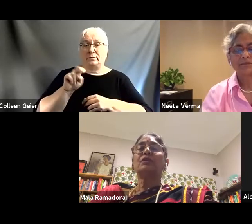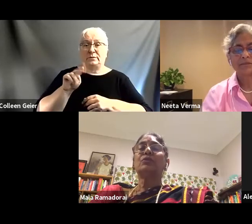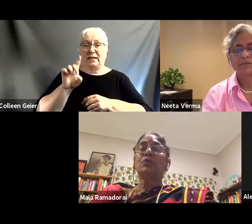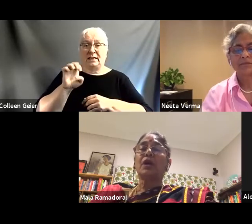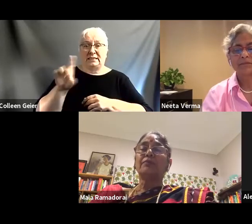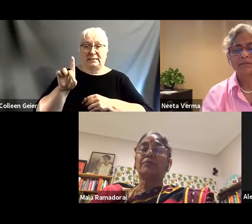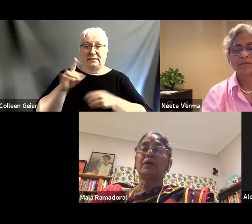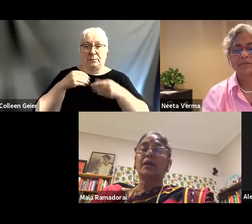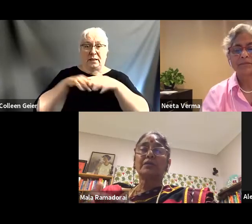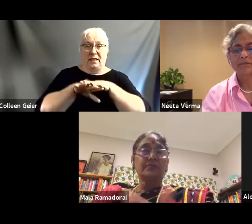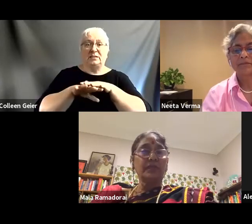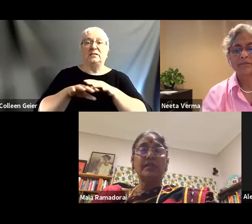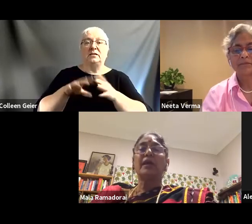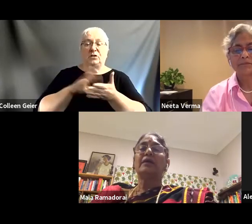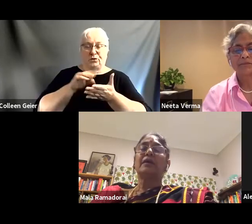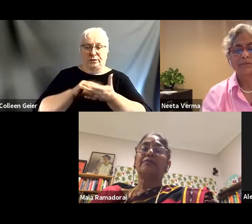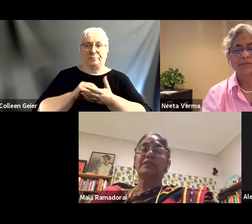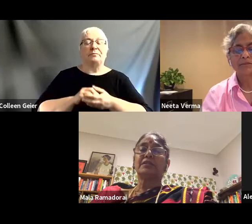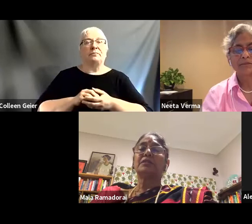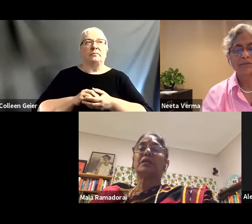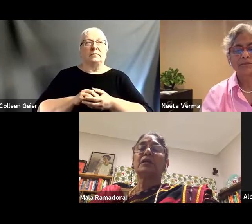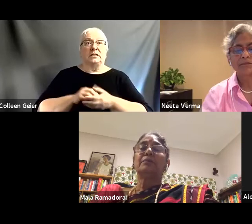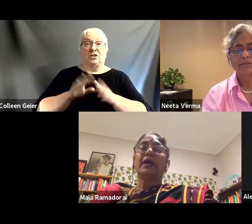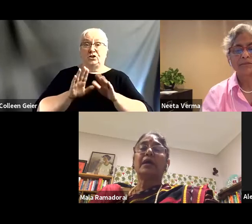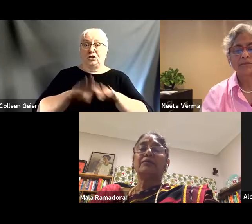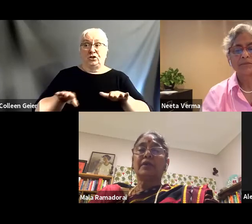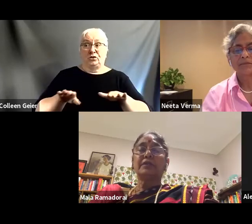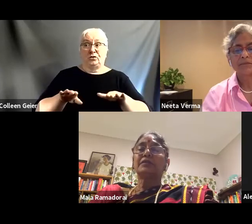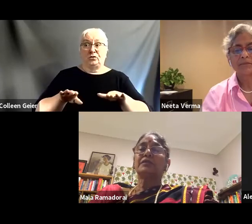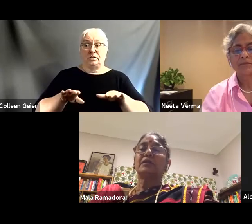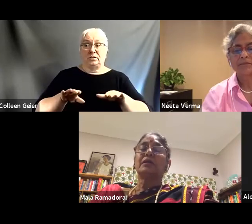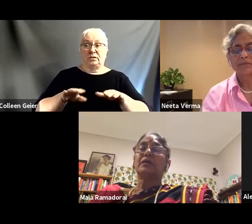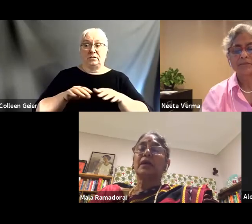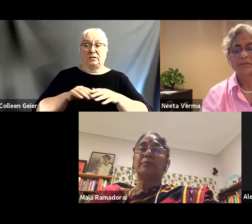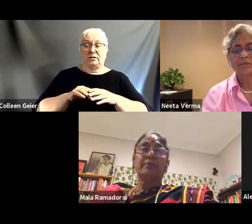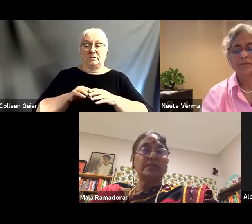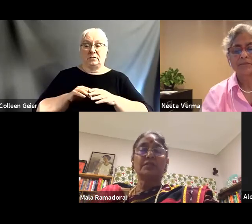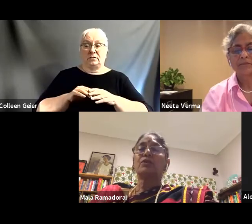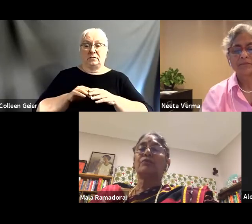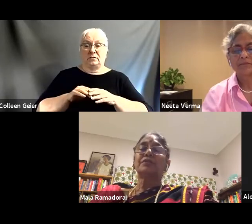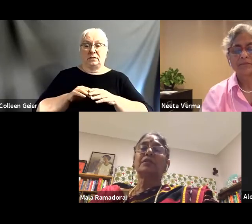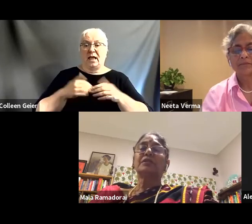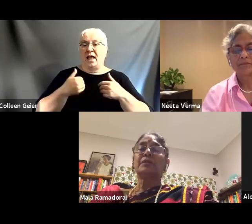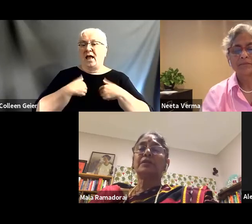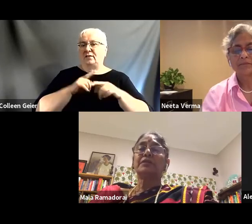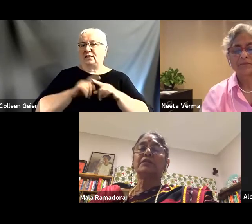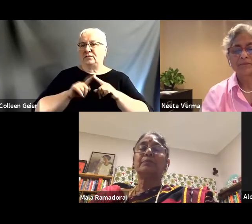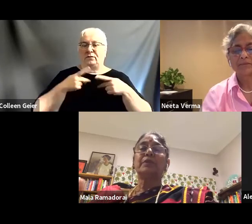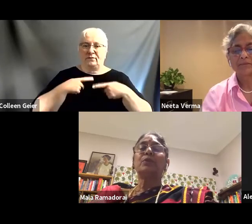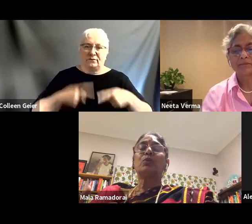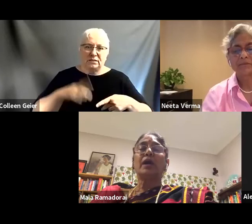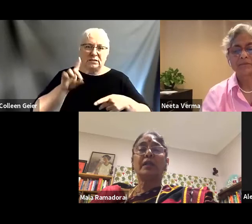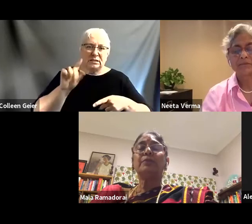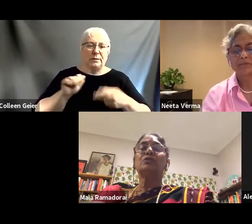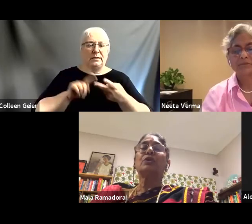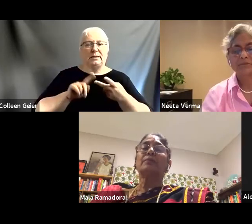the children who are severely affected by various mental or physical disabilities and